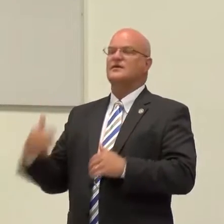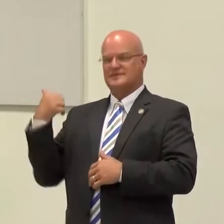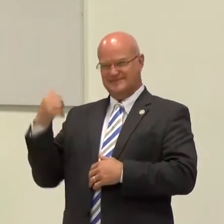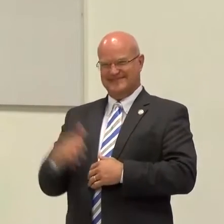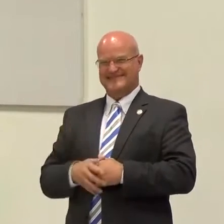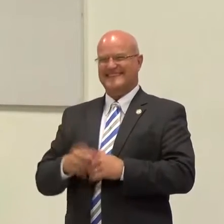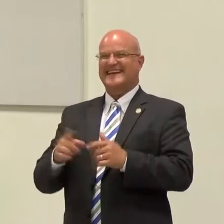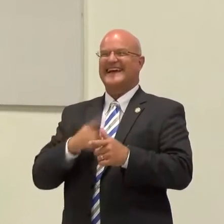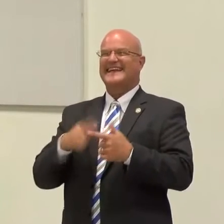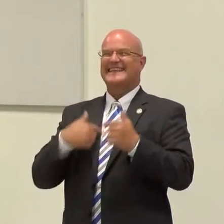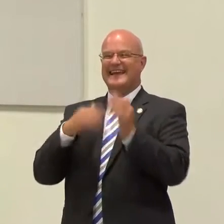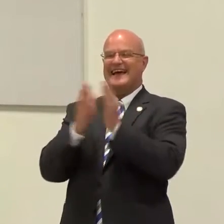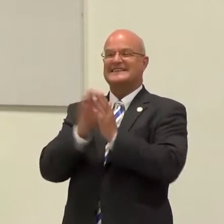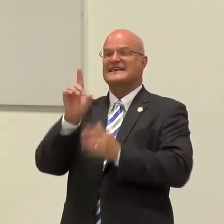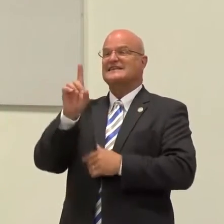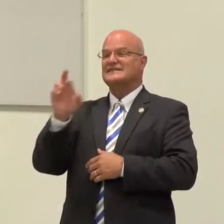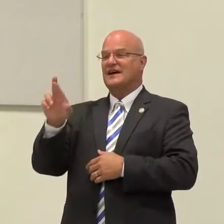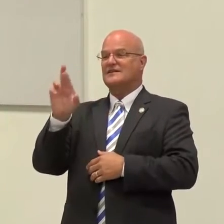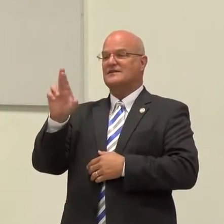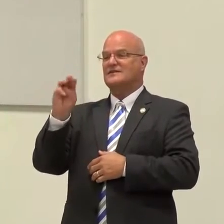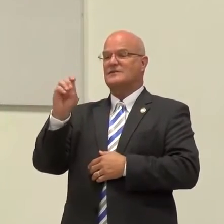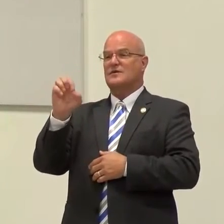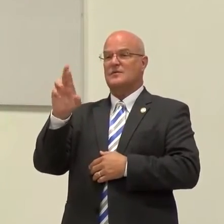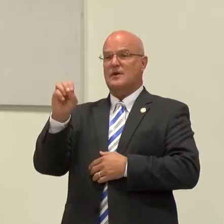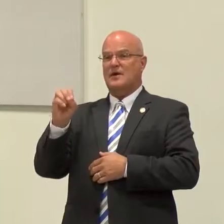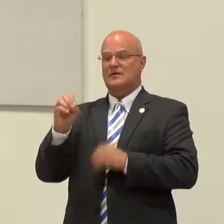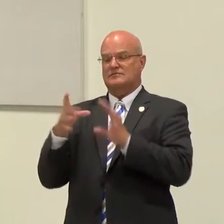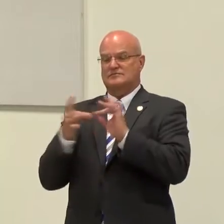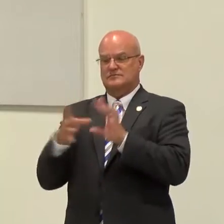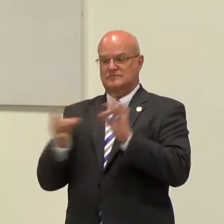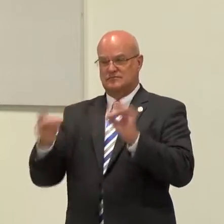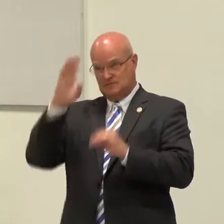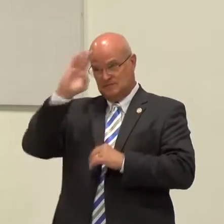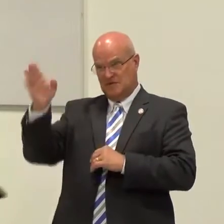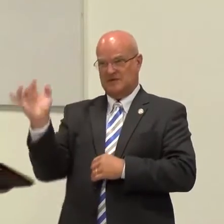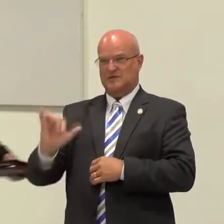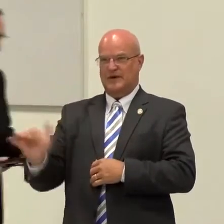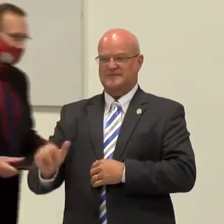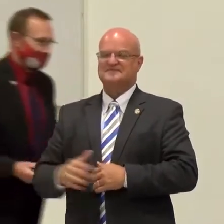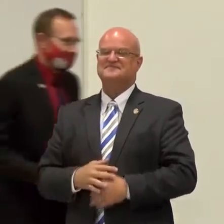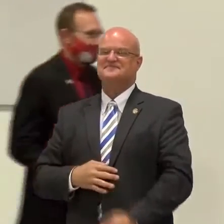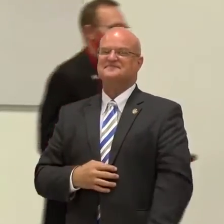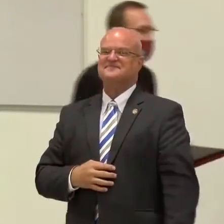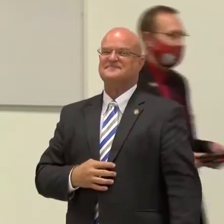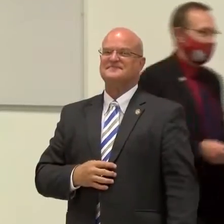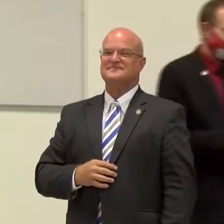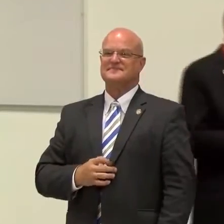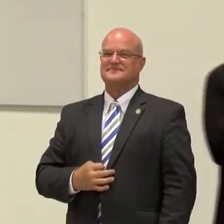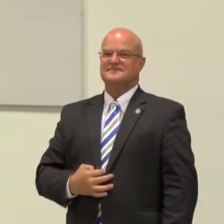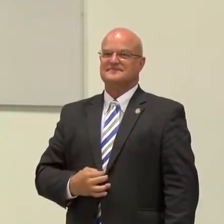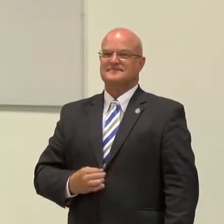Smith. And then I did ask Dr. Romero to come and give a greeting as well.